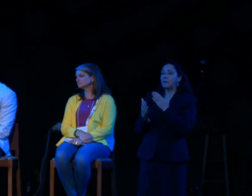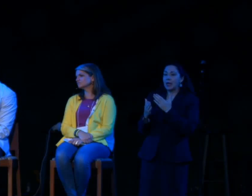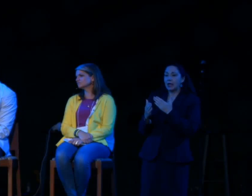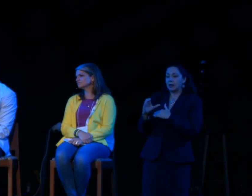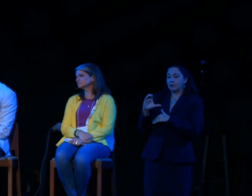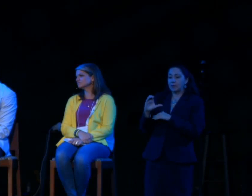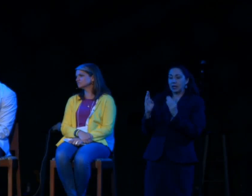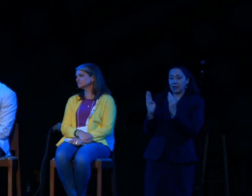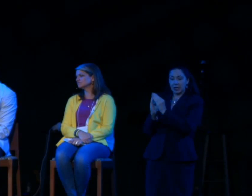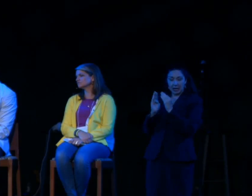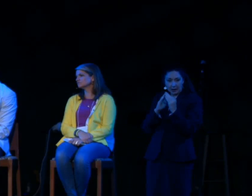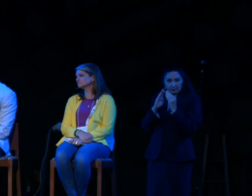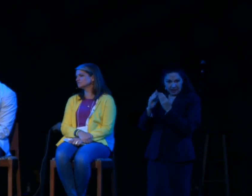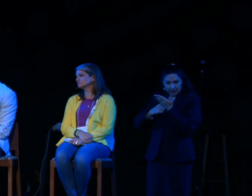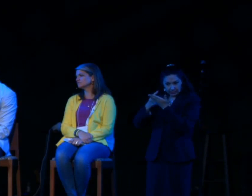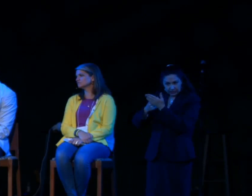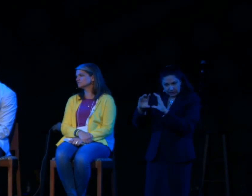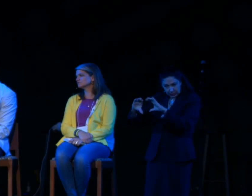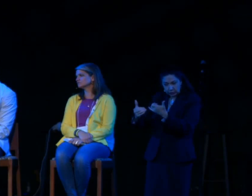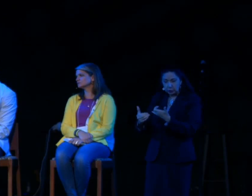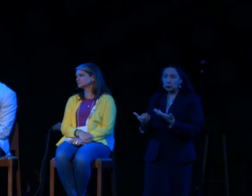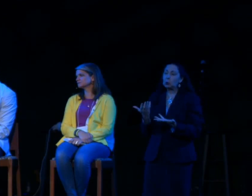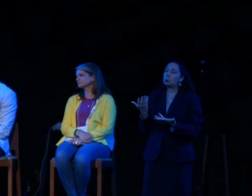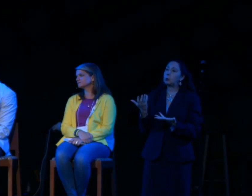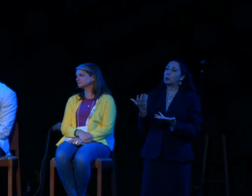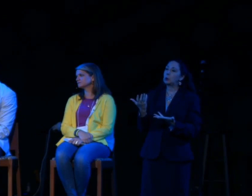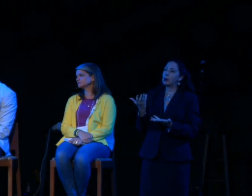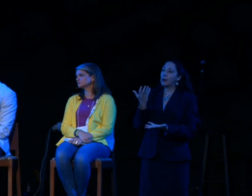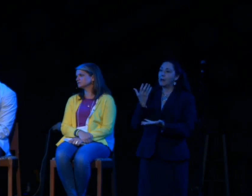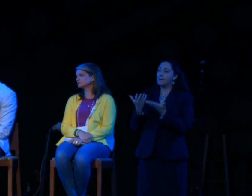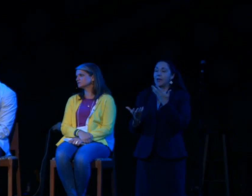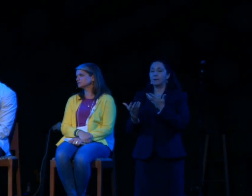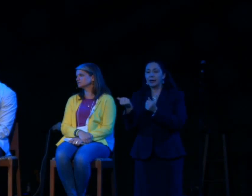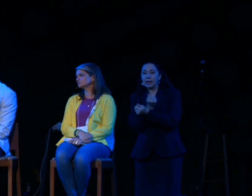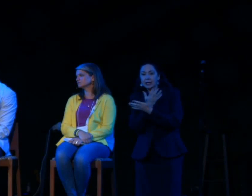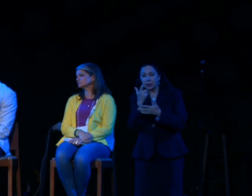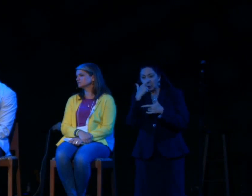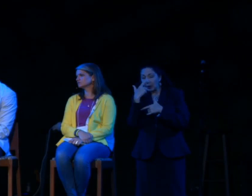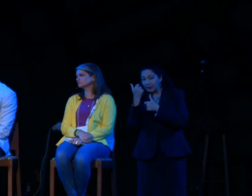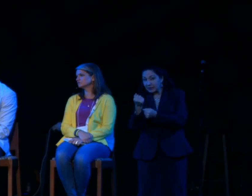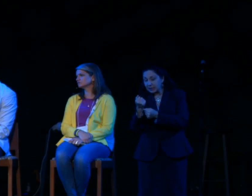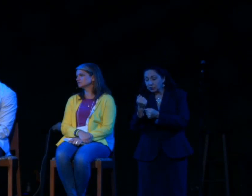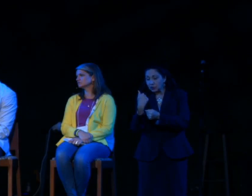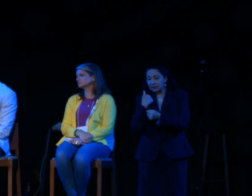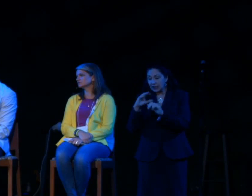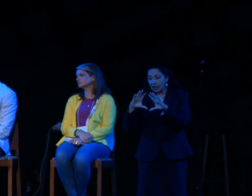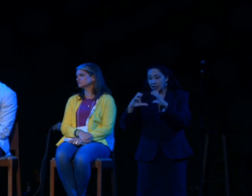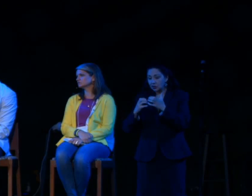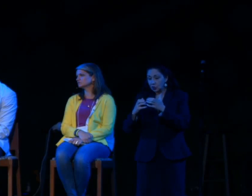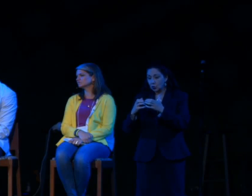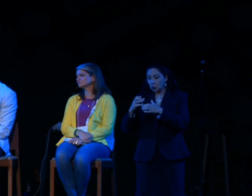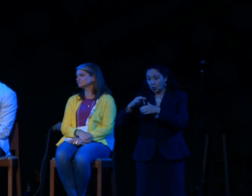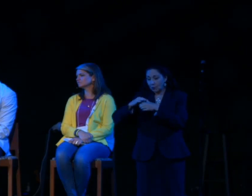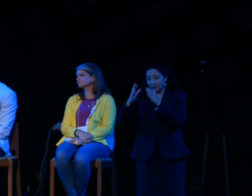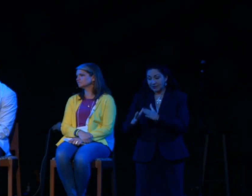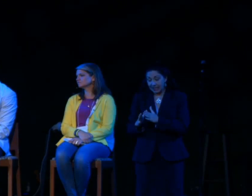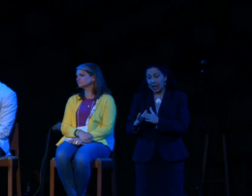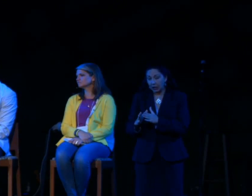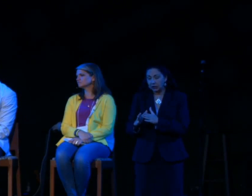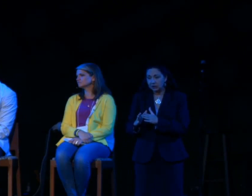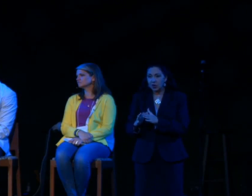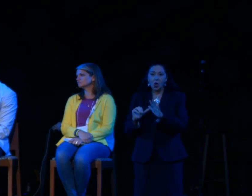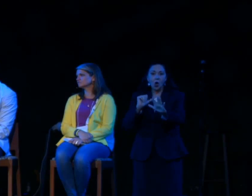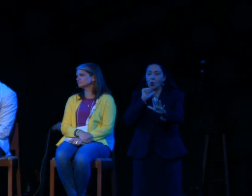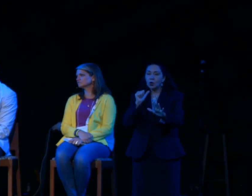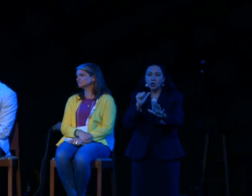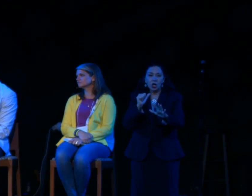group. It might be anyone who might be interested and has a group of delegates willing to work together. So we're not trying